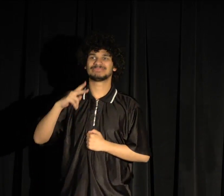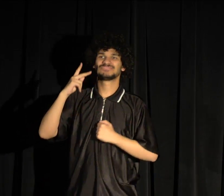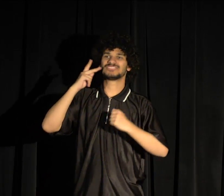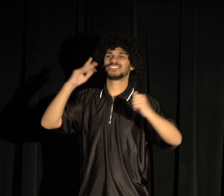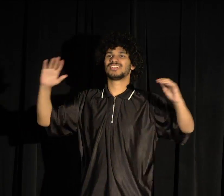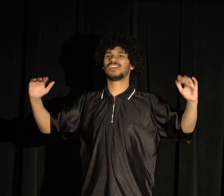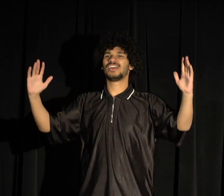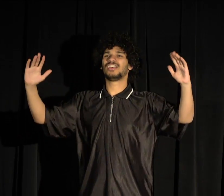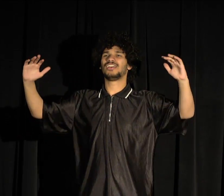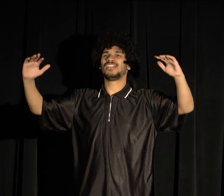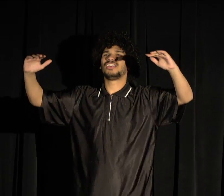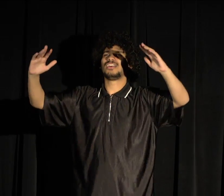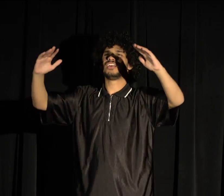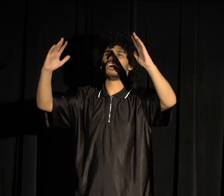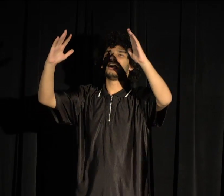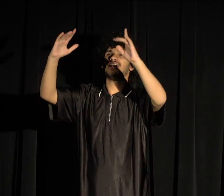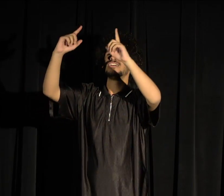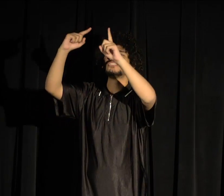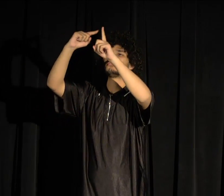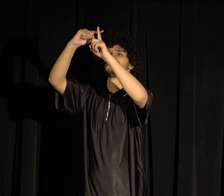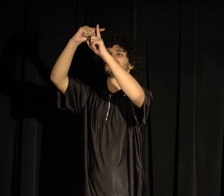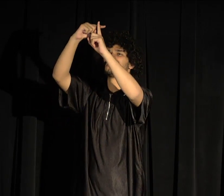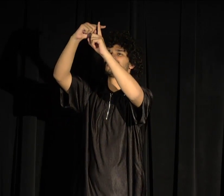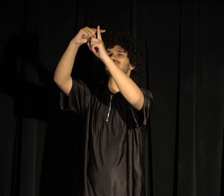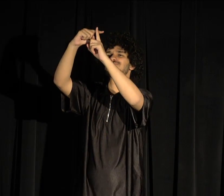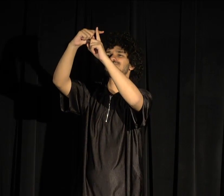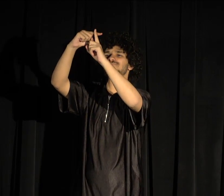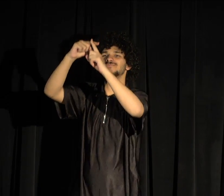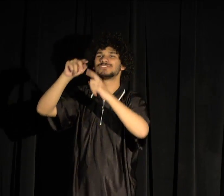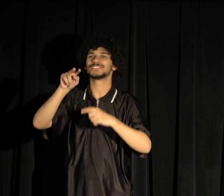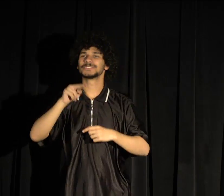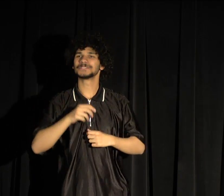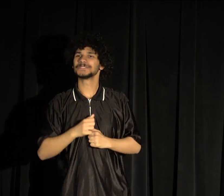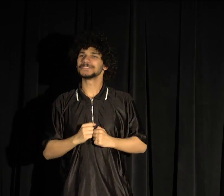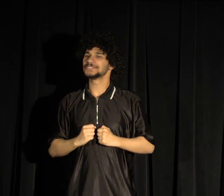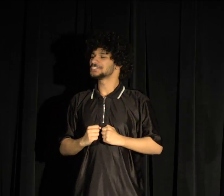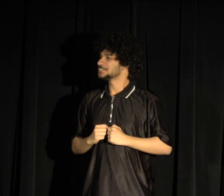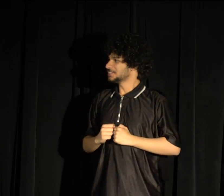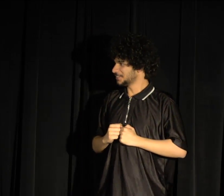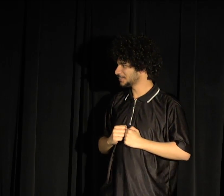in, sees this beautiful cathedral with a cross at the front.